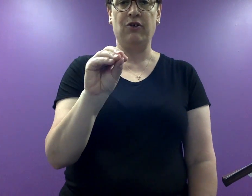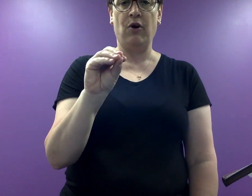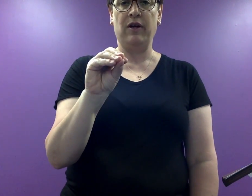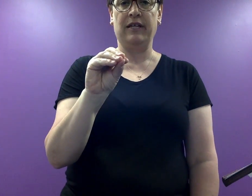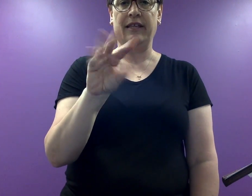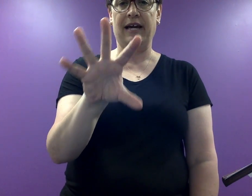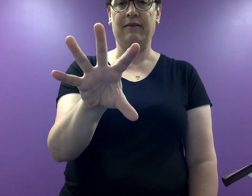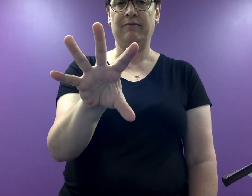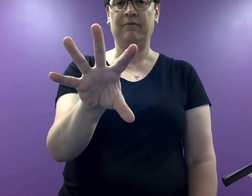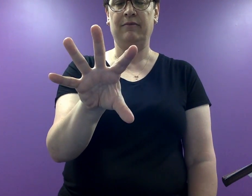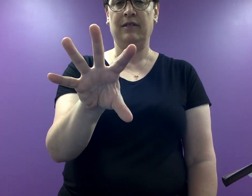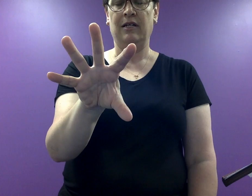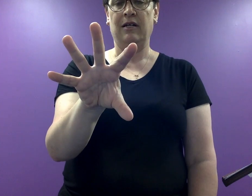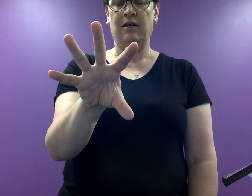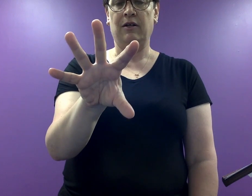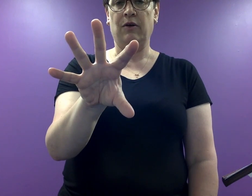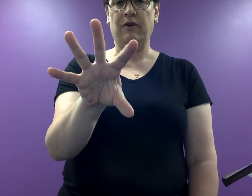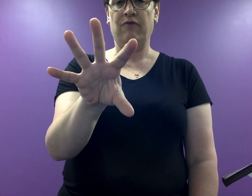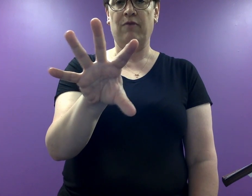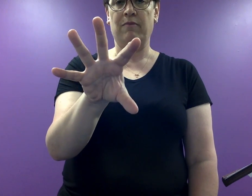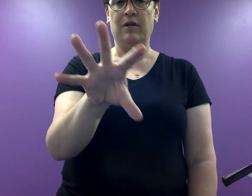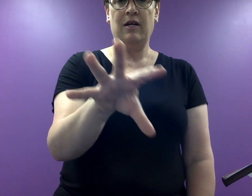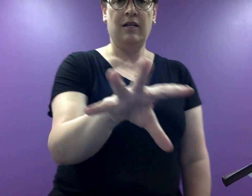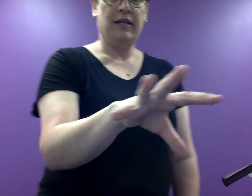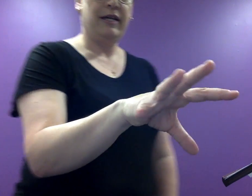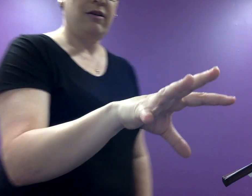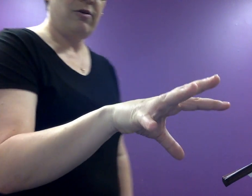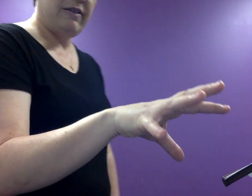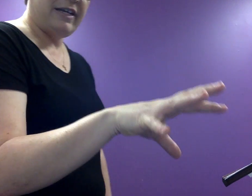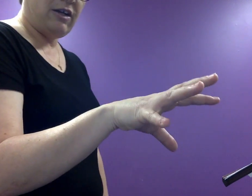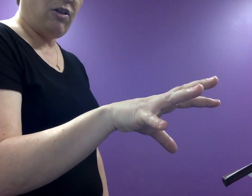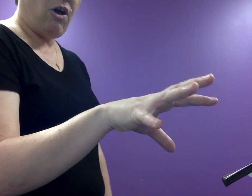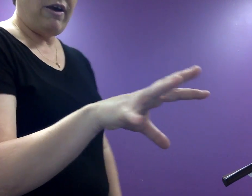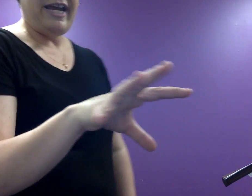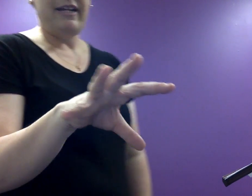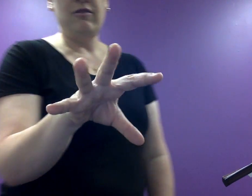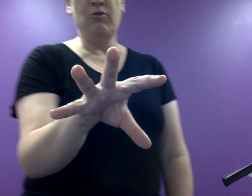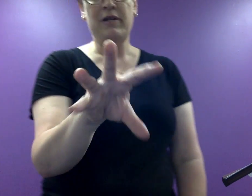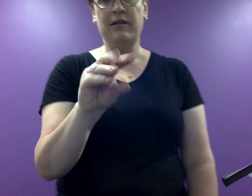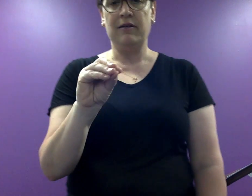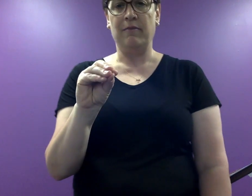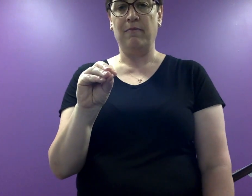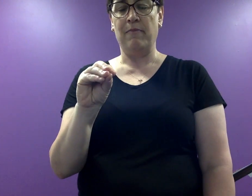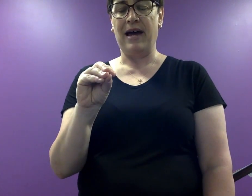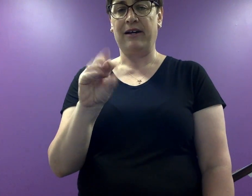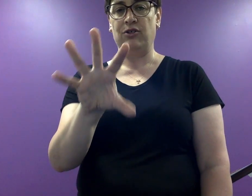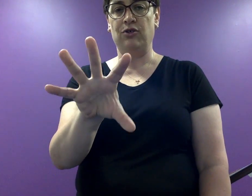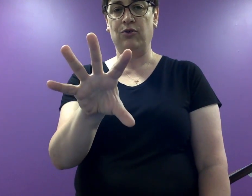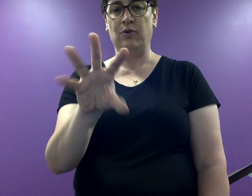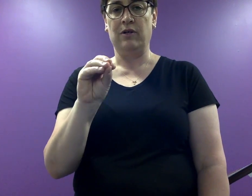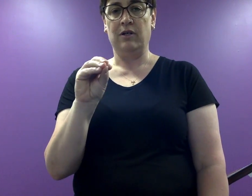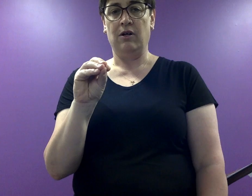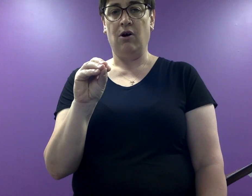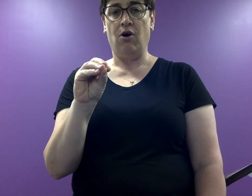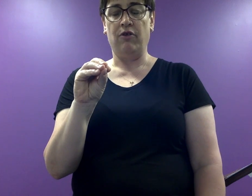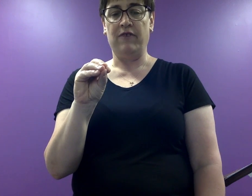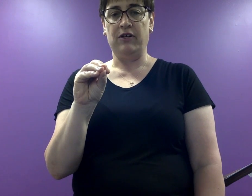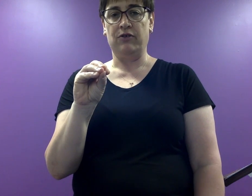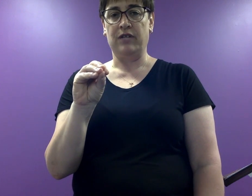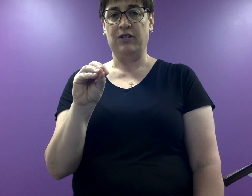going like that. Going from like kind of like a claw hand a little bit back to all the fingers touching.